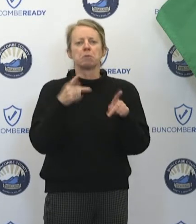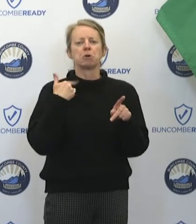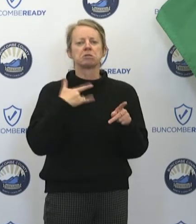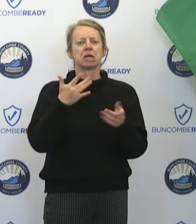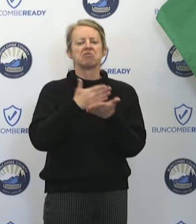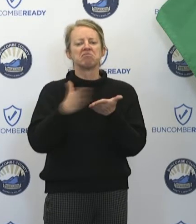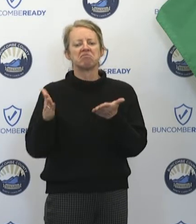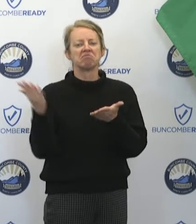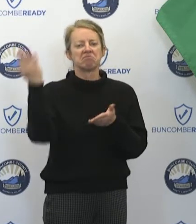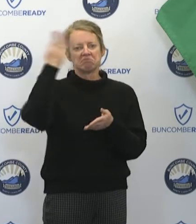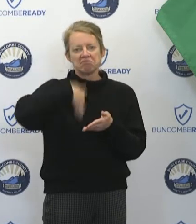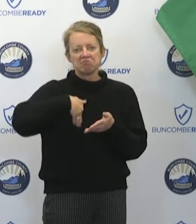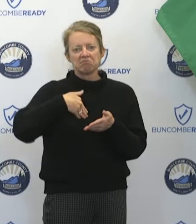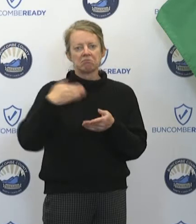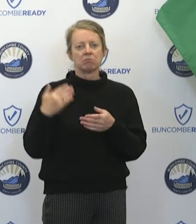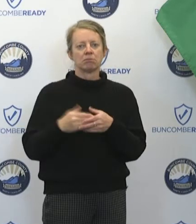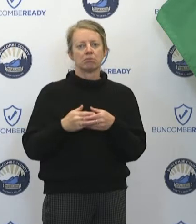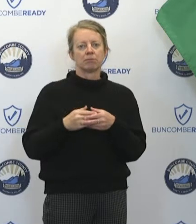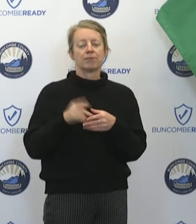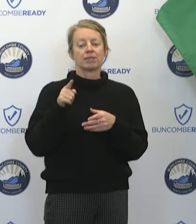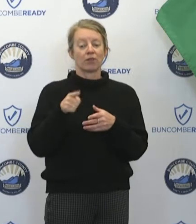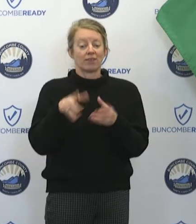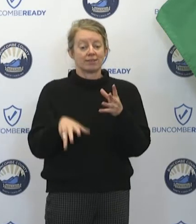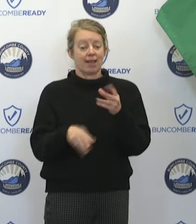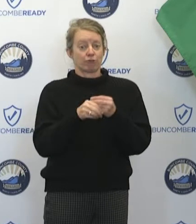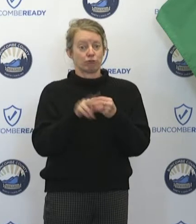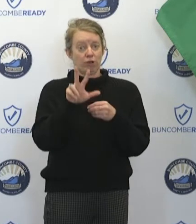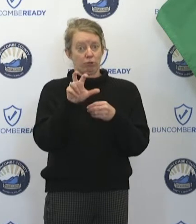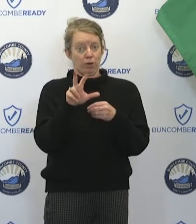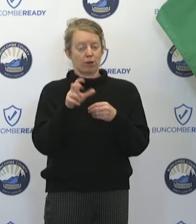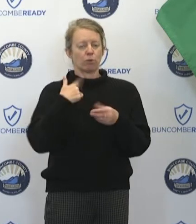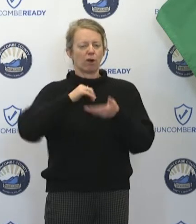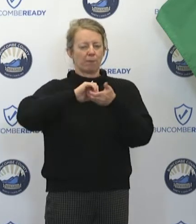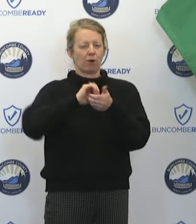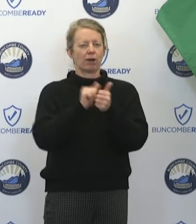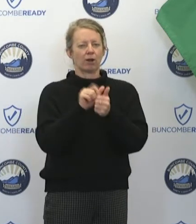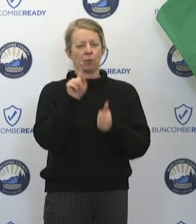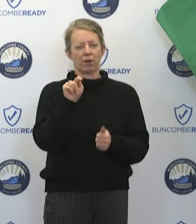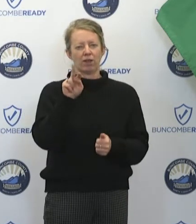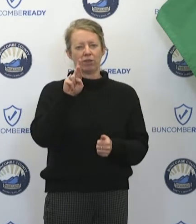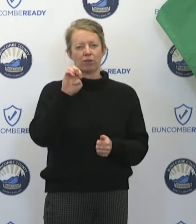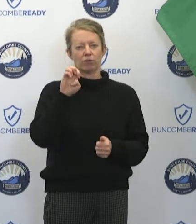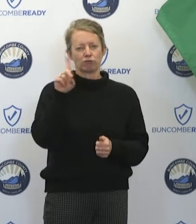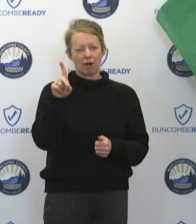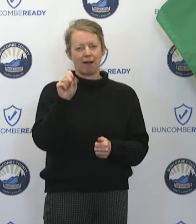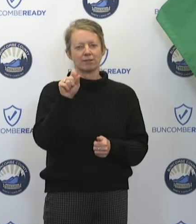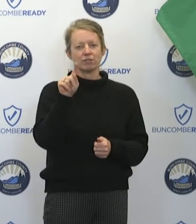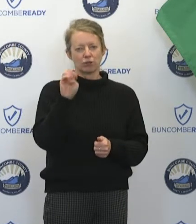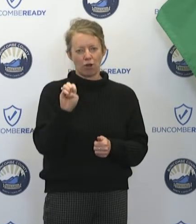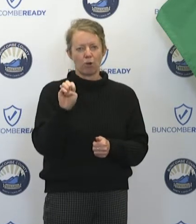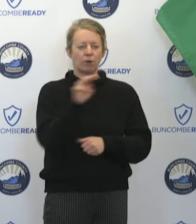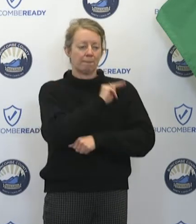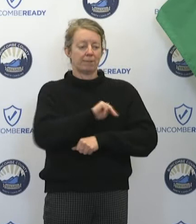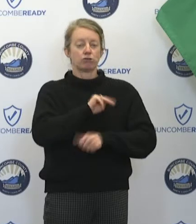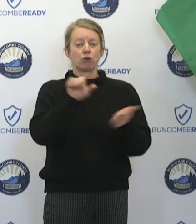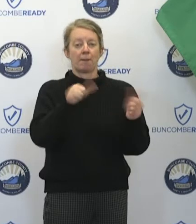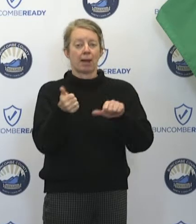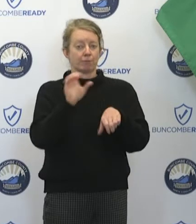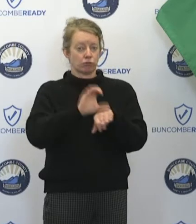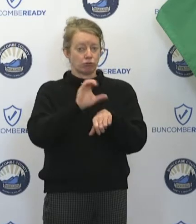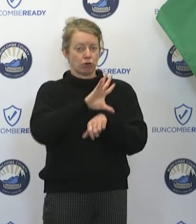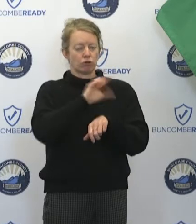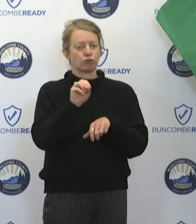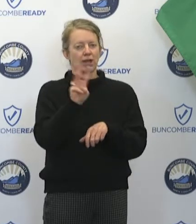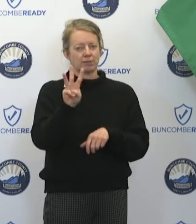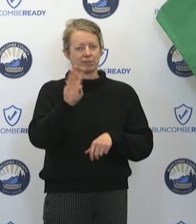this special equity bump this week, we will be partnering with Tridestone Missionary Baptist Church and Western Carolina